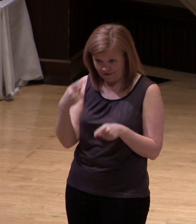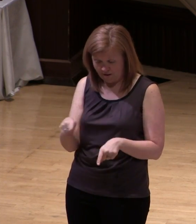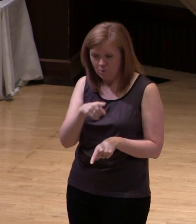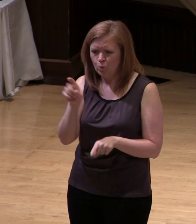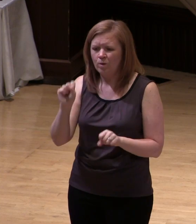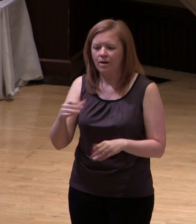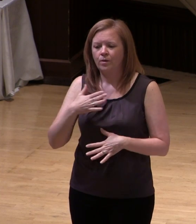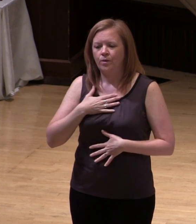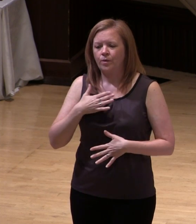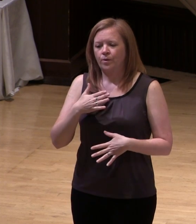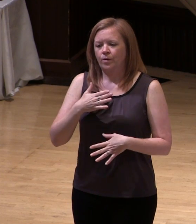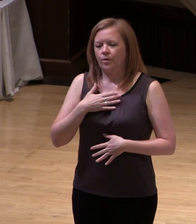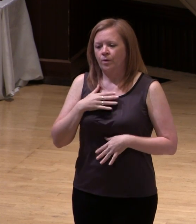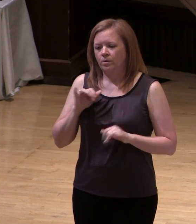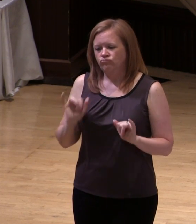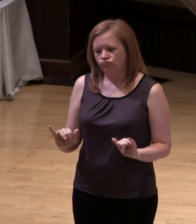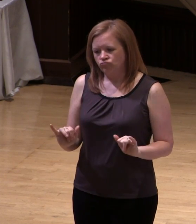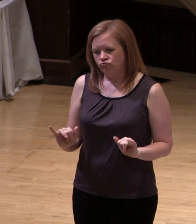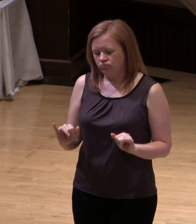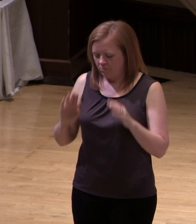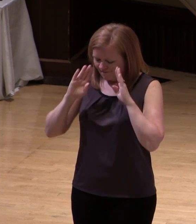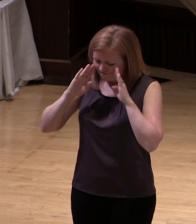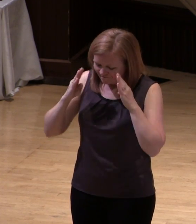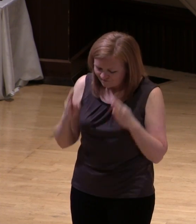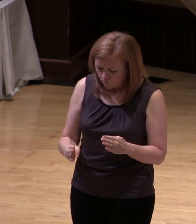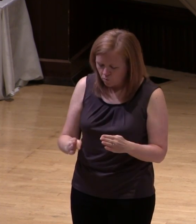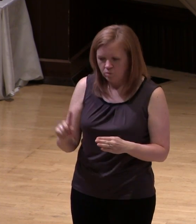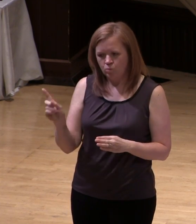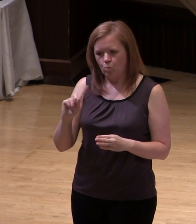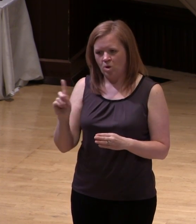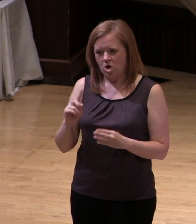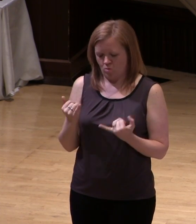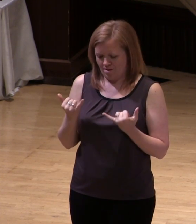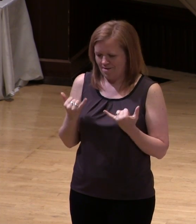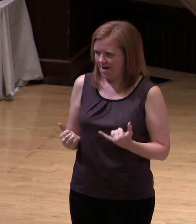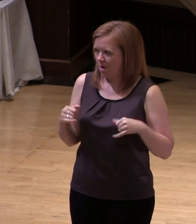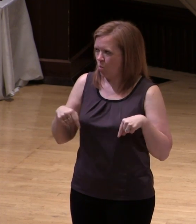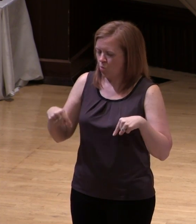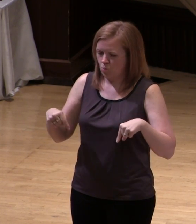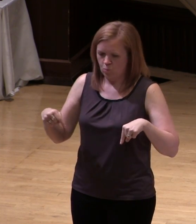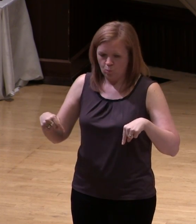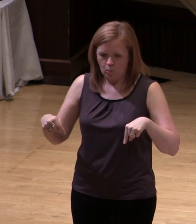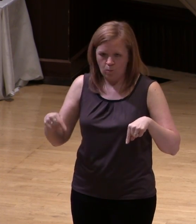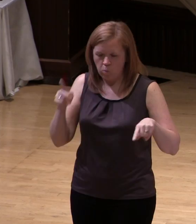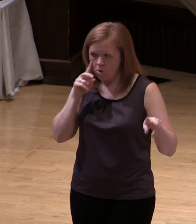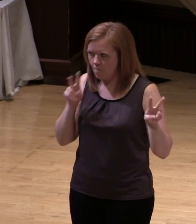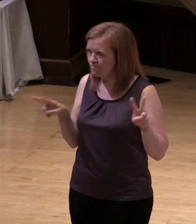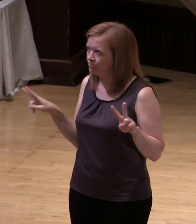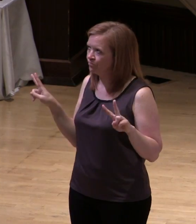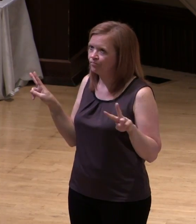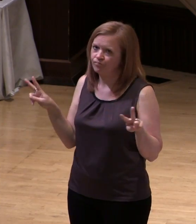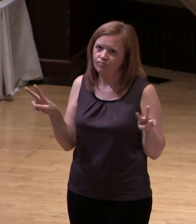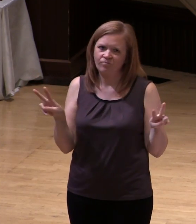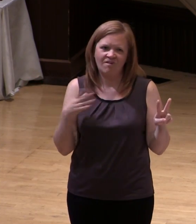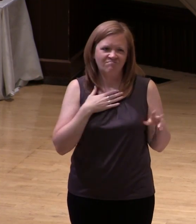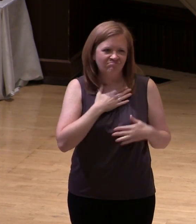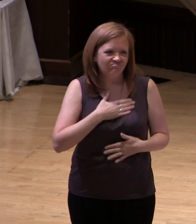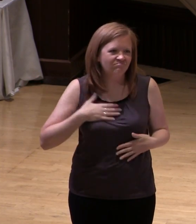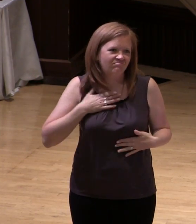can breathe. You can focus on where you are now. You can look around and enjoy the